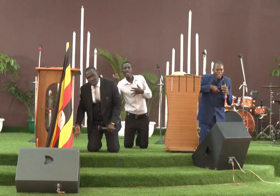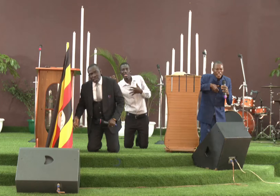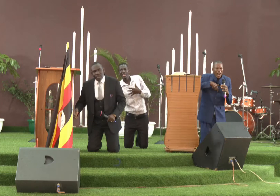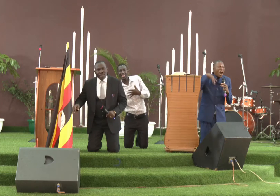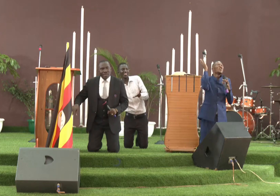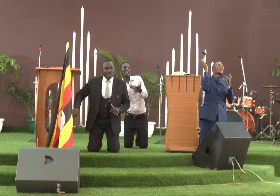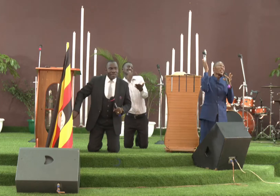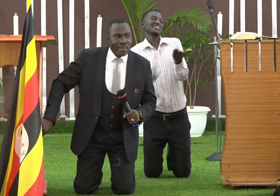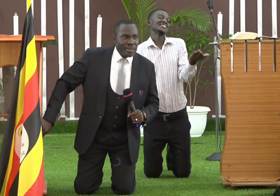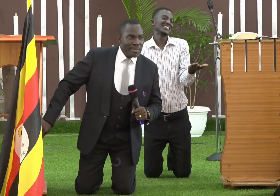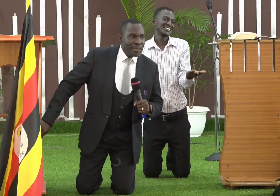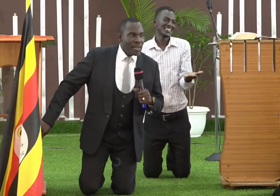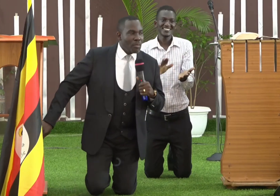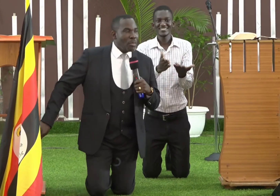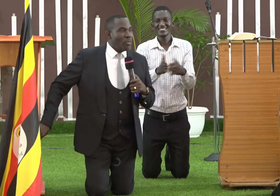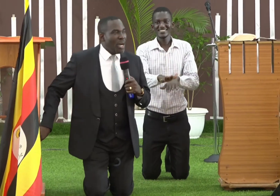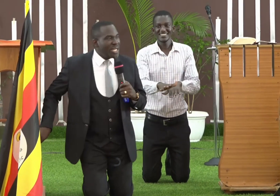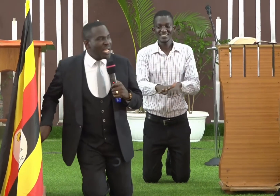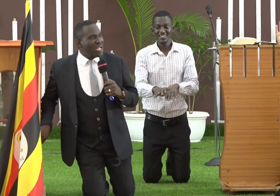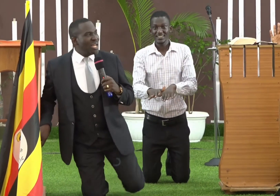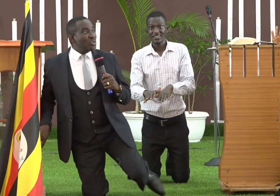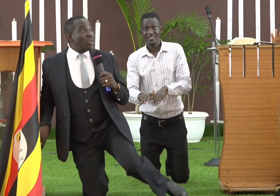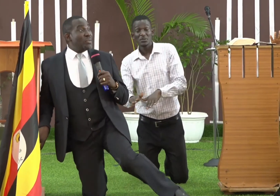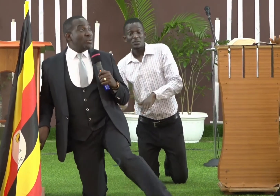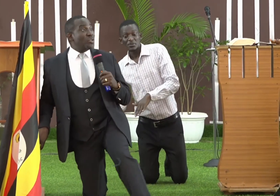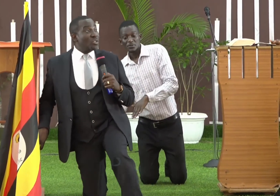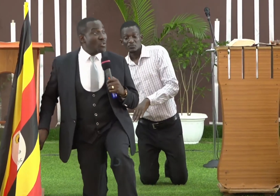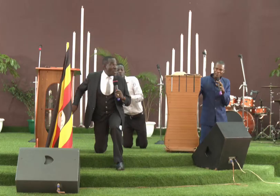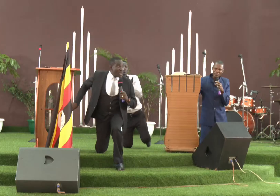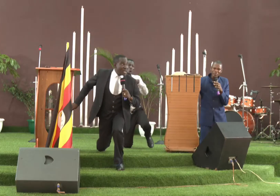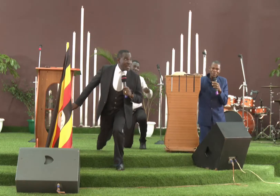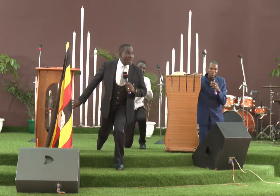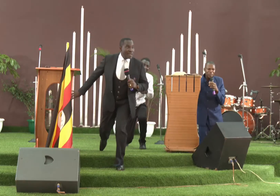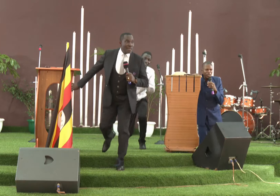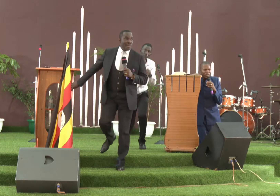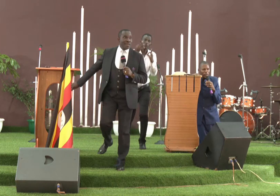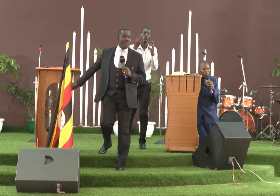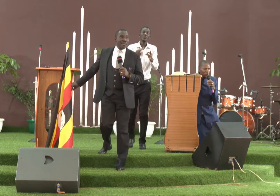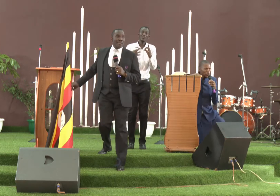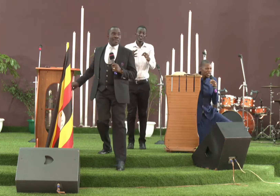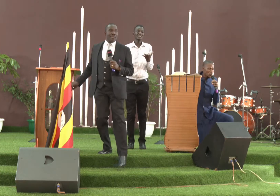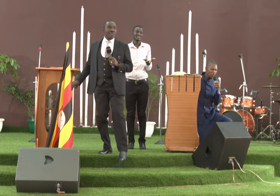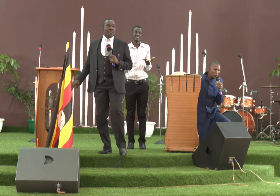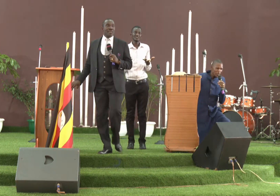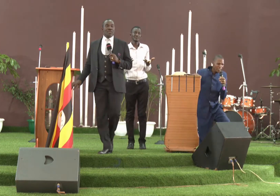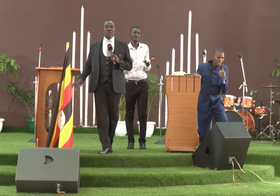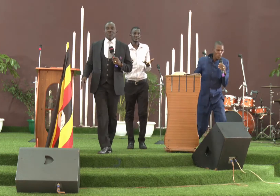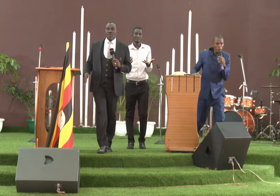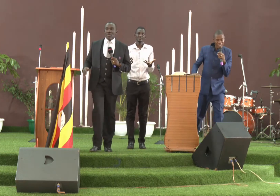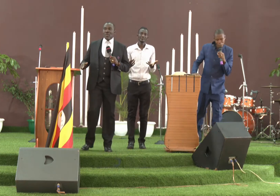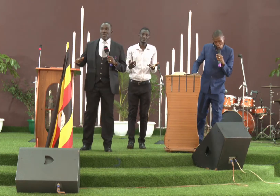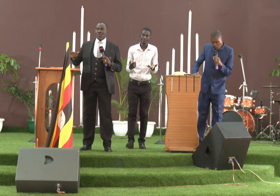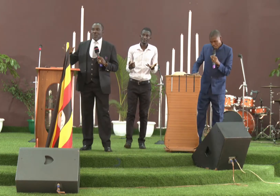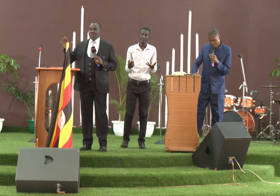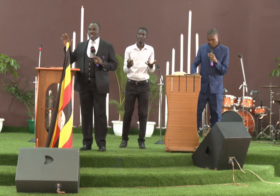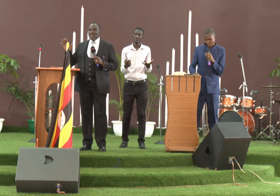It is taken out and you collapse. Mwategeddenga tukola ebintu ebitusinga okuwangala. Do you know that we do things that are going